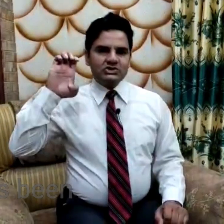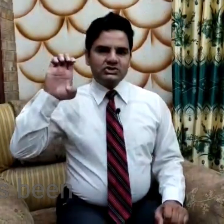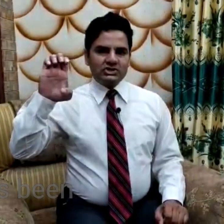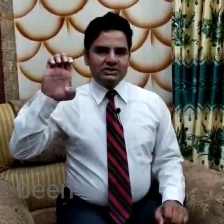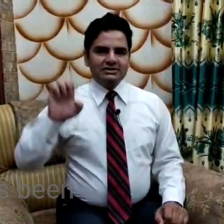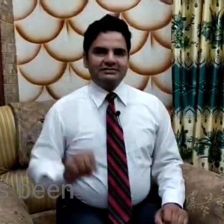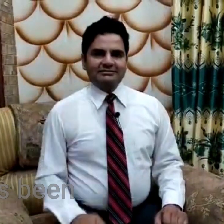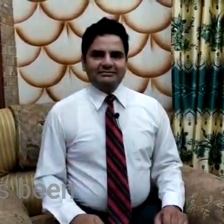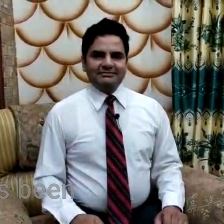she